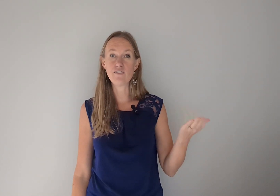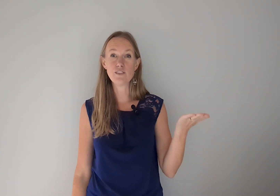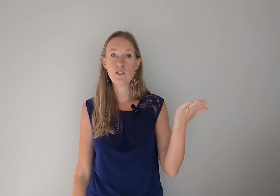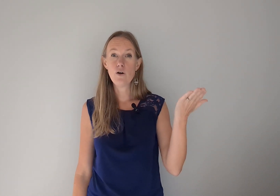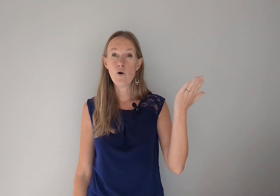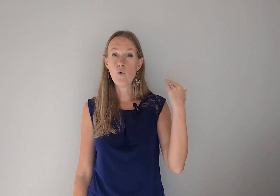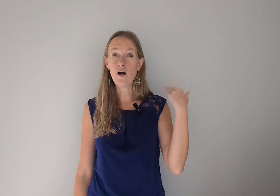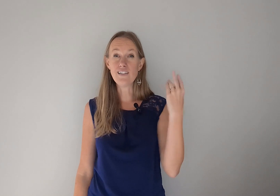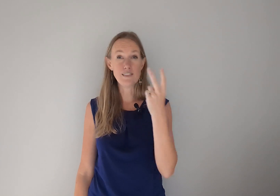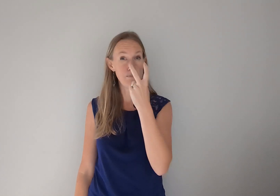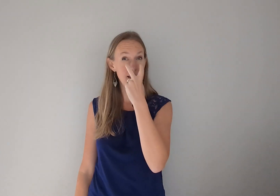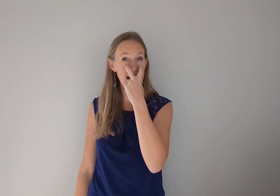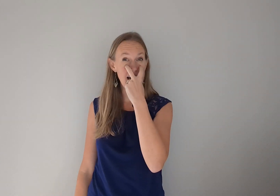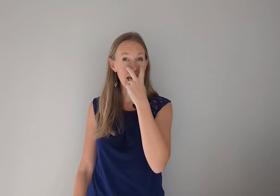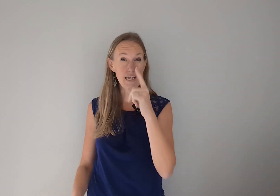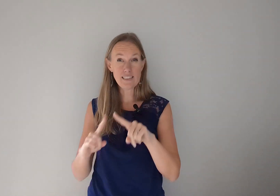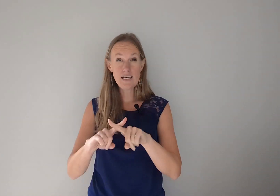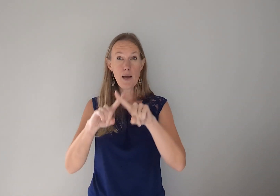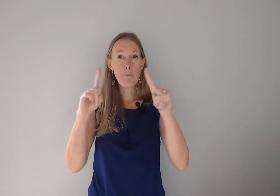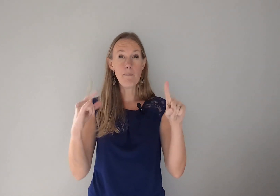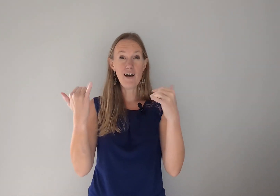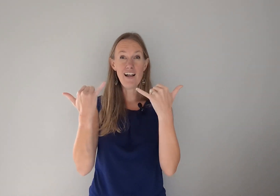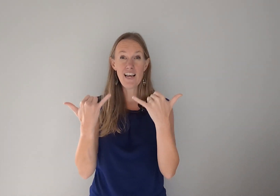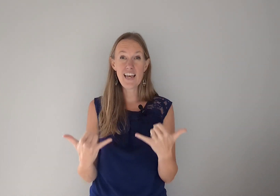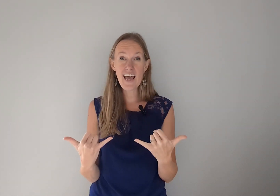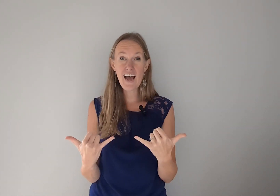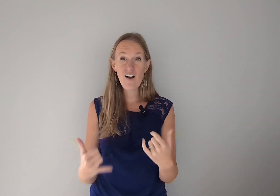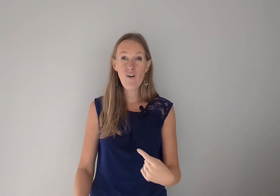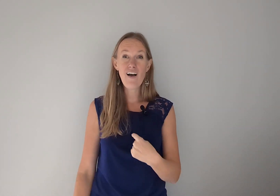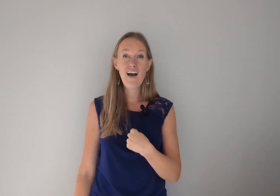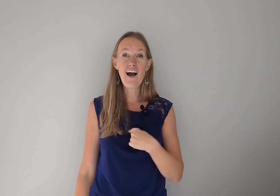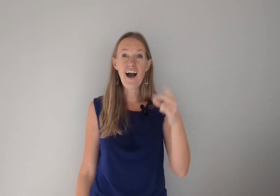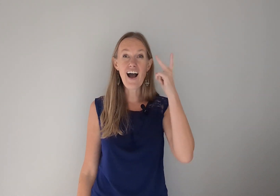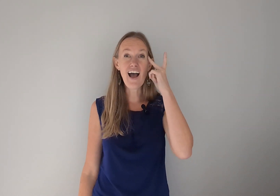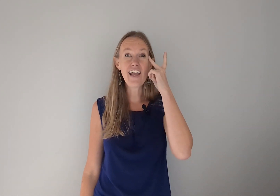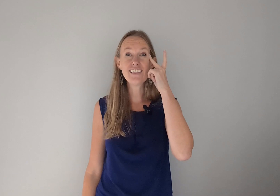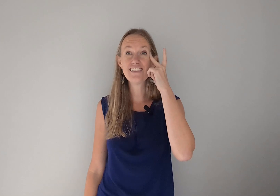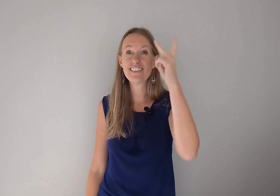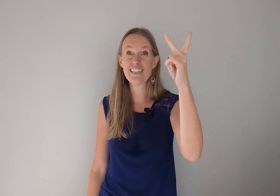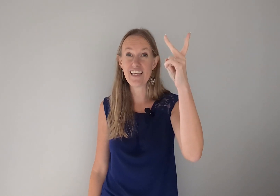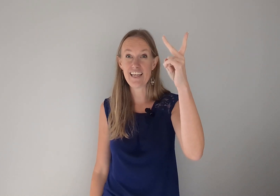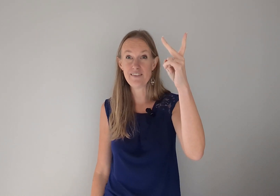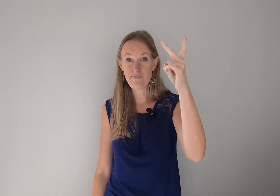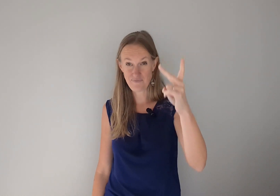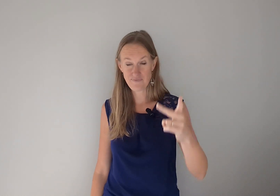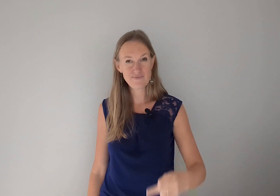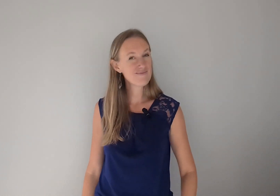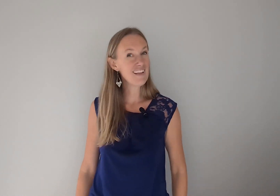found. Was blind, but now I see.